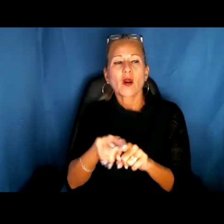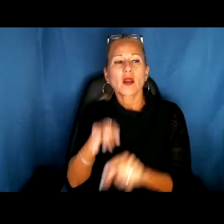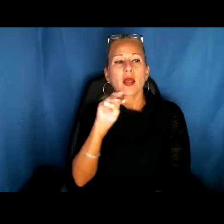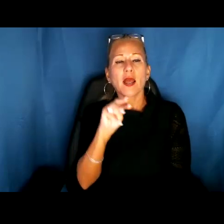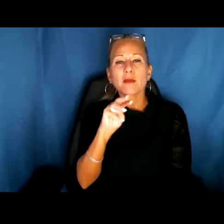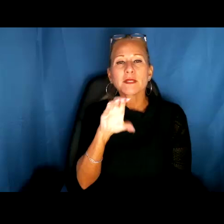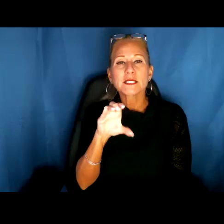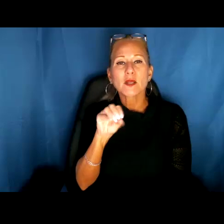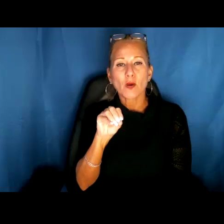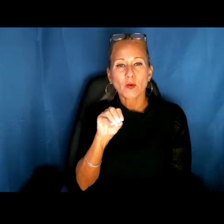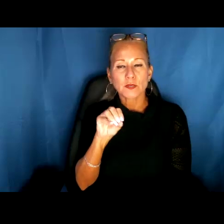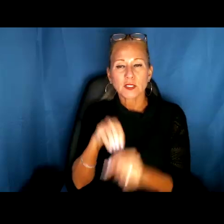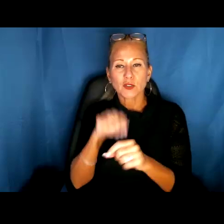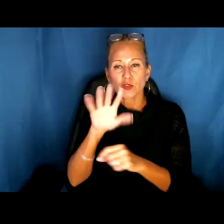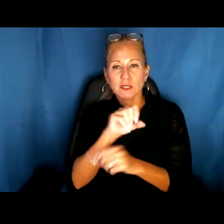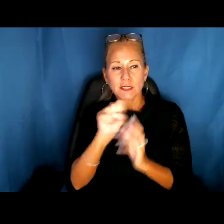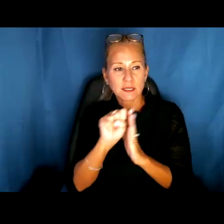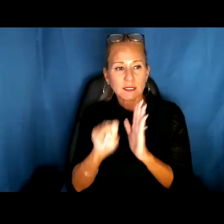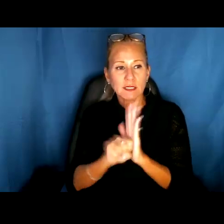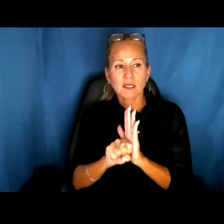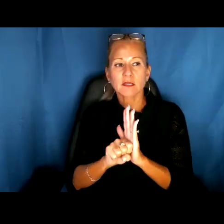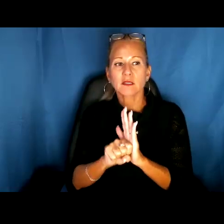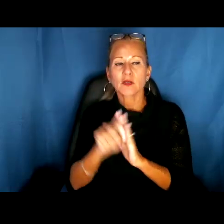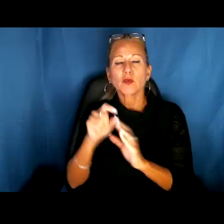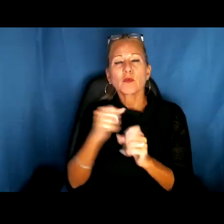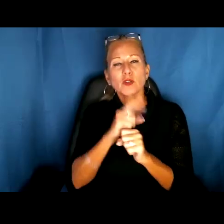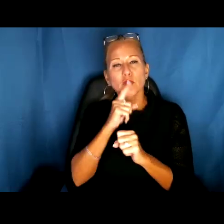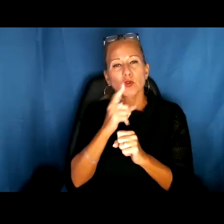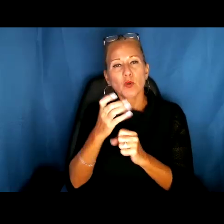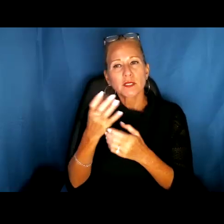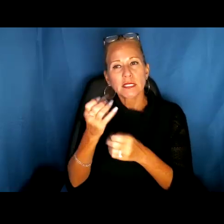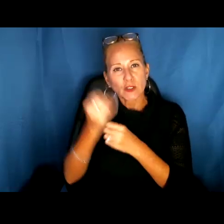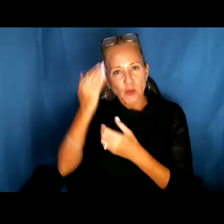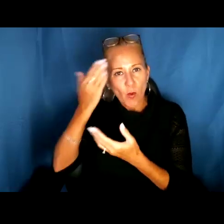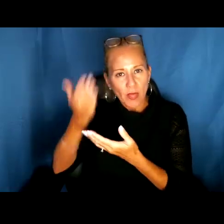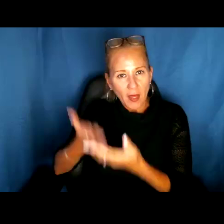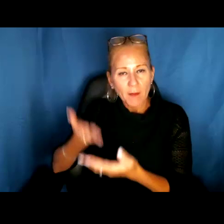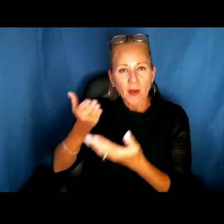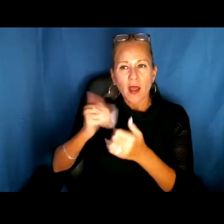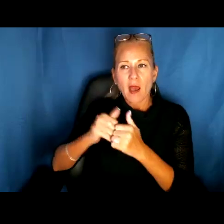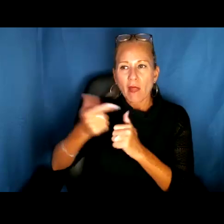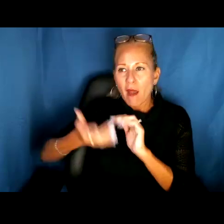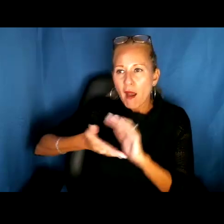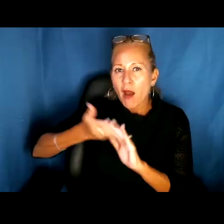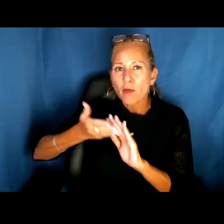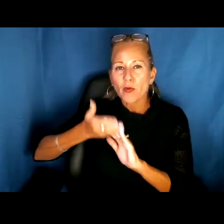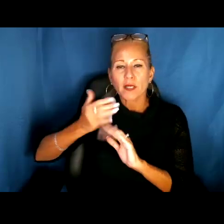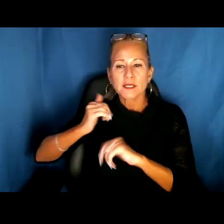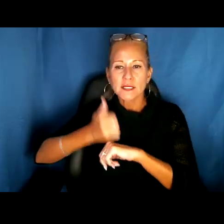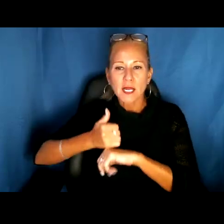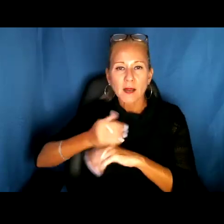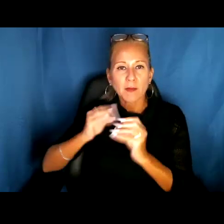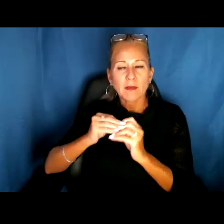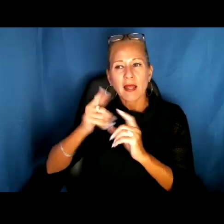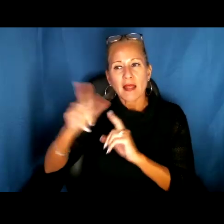your state. Like I mentioned earlier, you want to get to know them. You want to get to know how they operate. Set up meetings, let them know